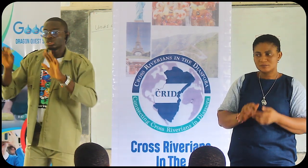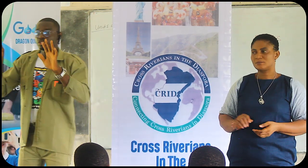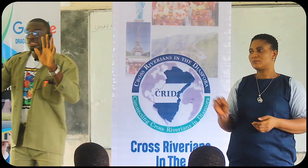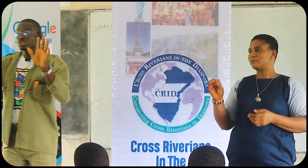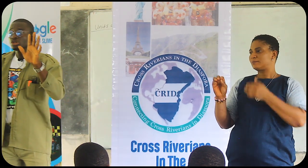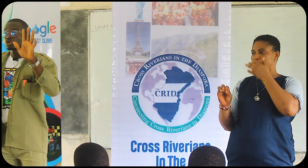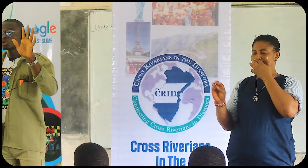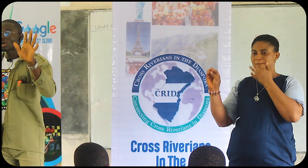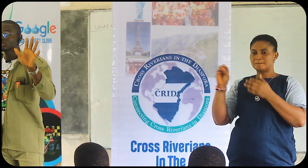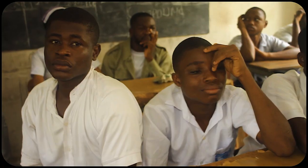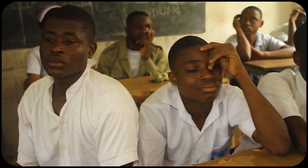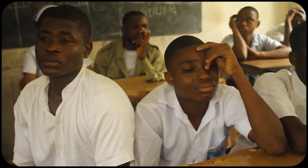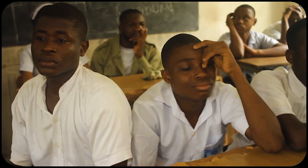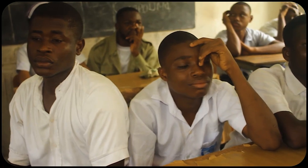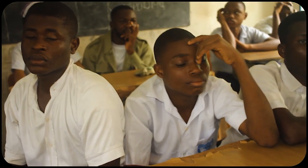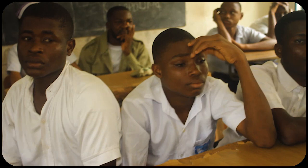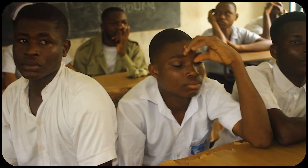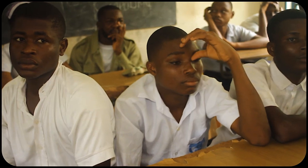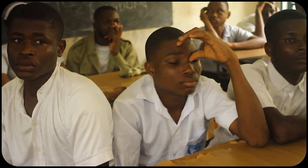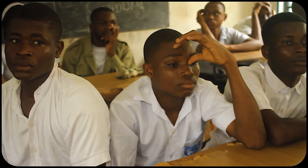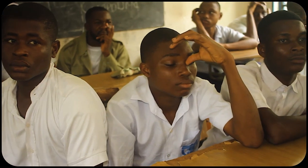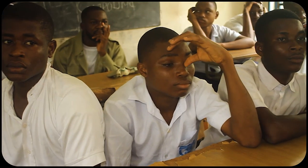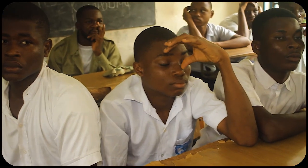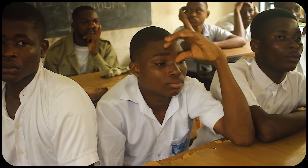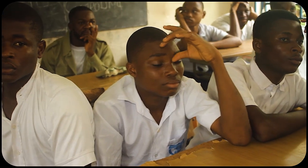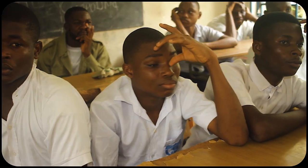So, these rural dwellers